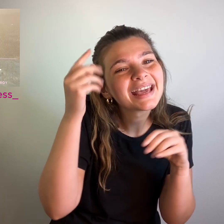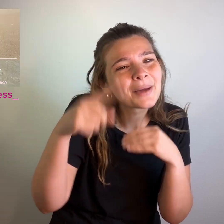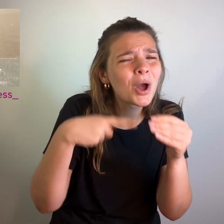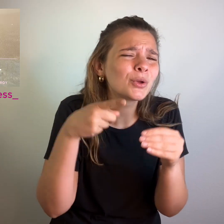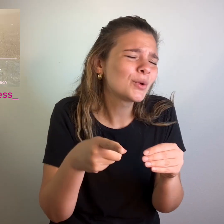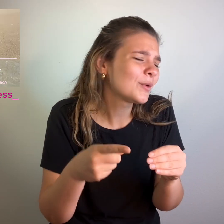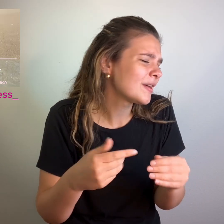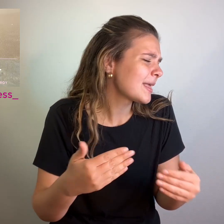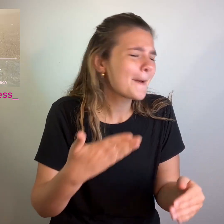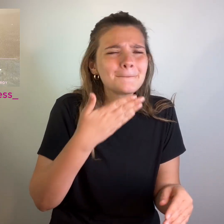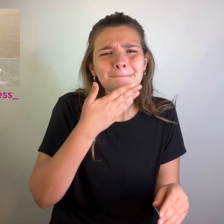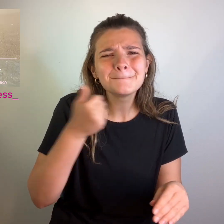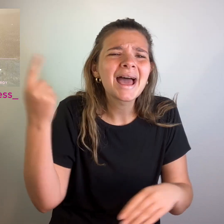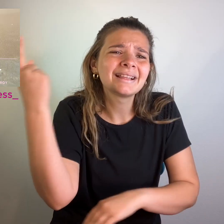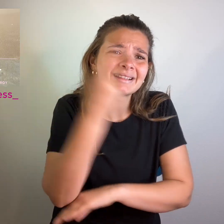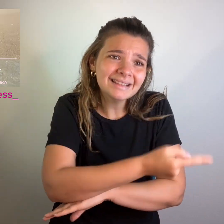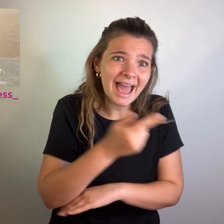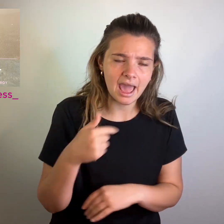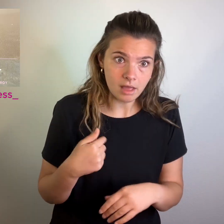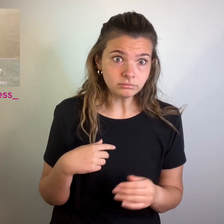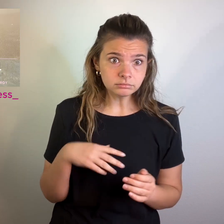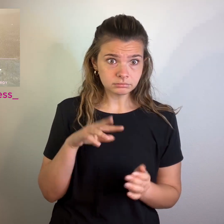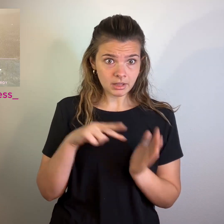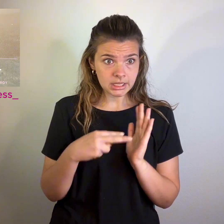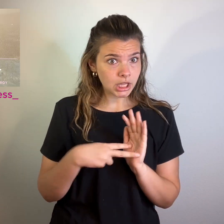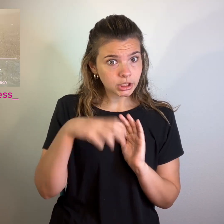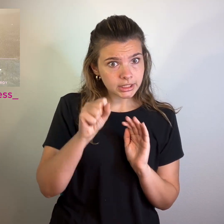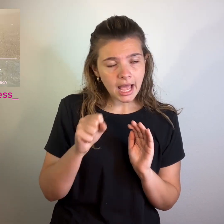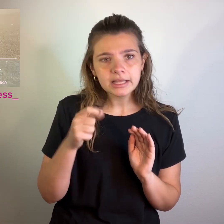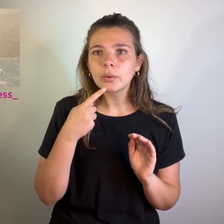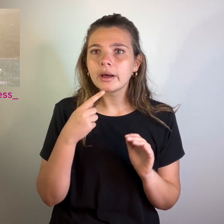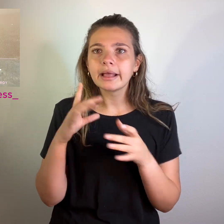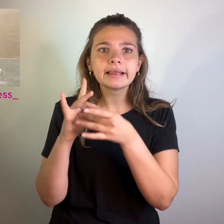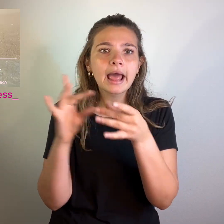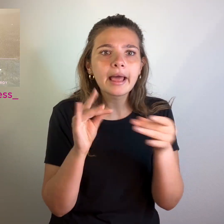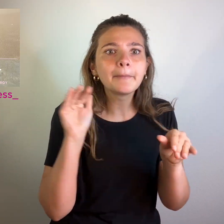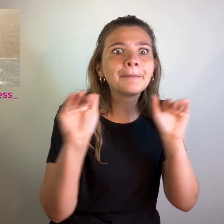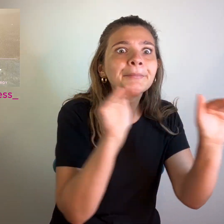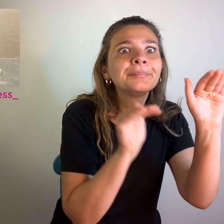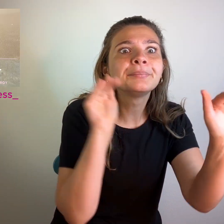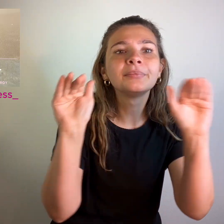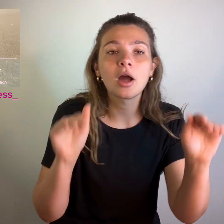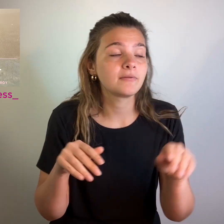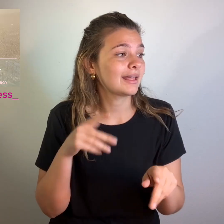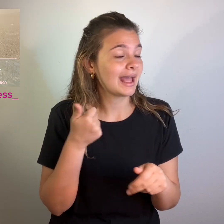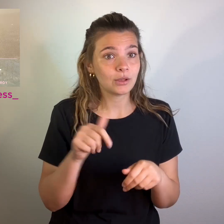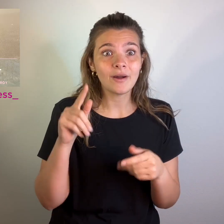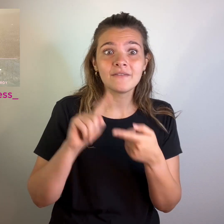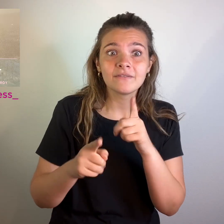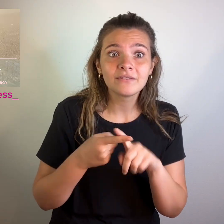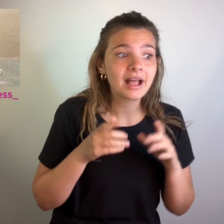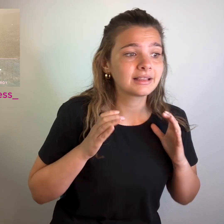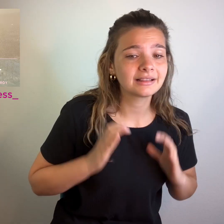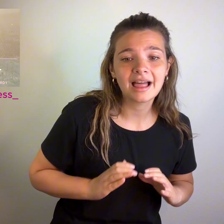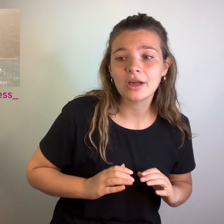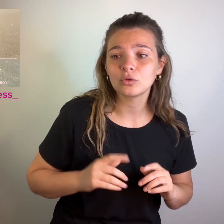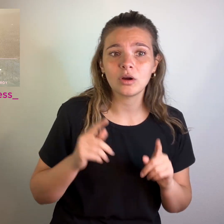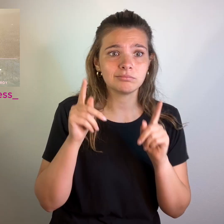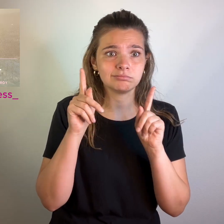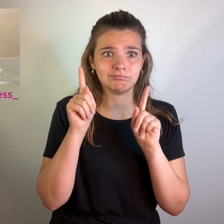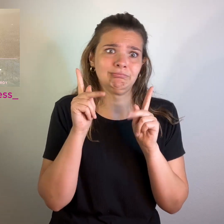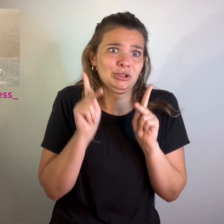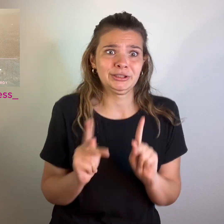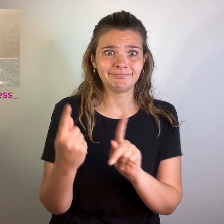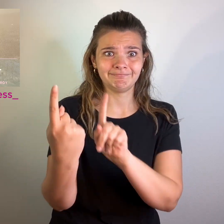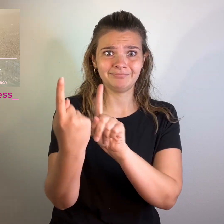day. And like I genuinely meant it. And I would say that to my friends. I would say that to people just walking on the street, being like, oh, I'm giving you so much love, I'm praying for